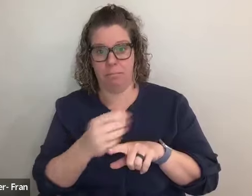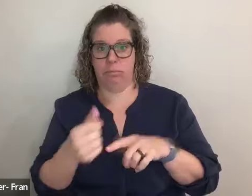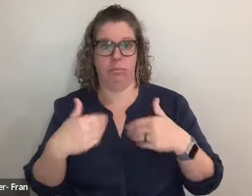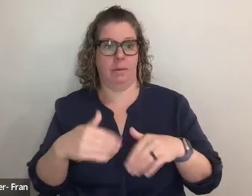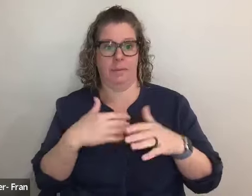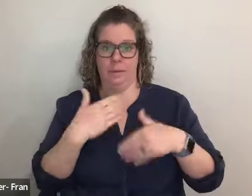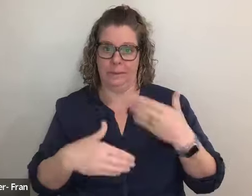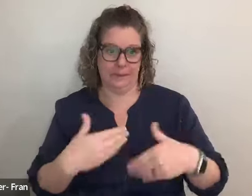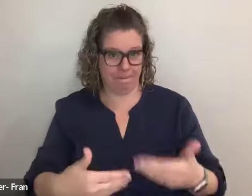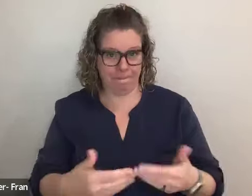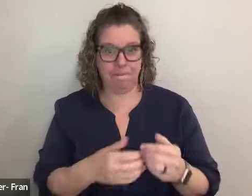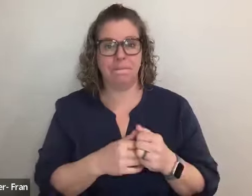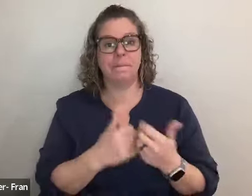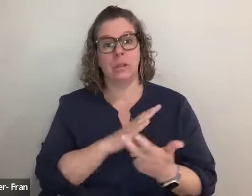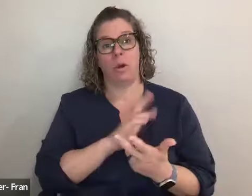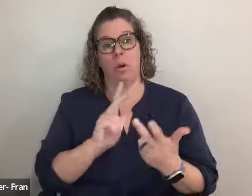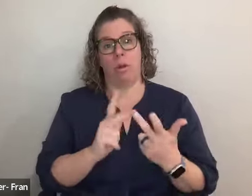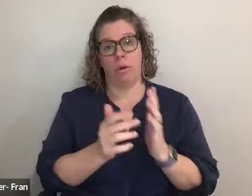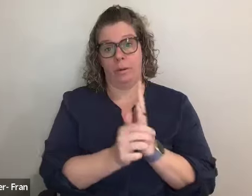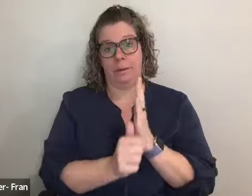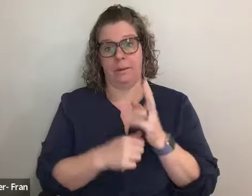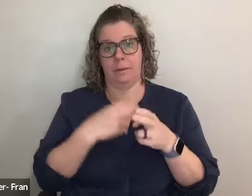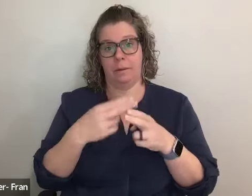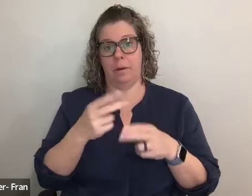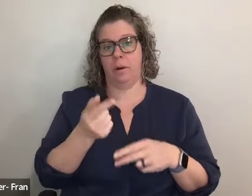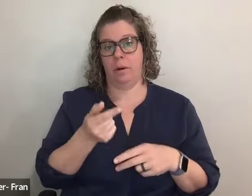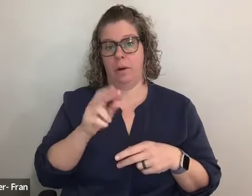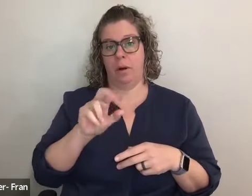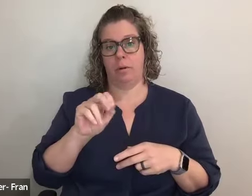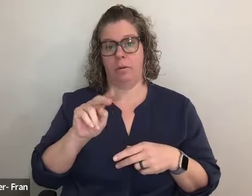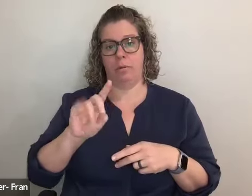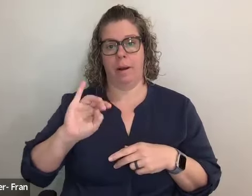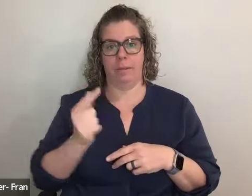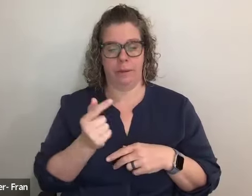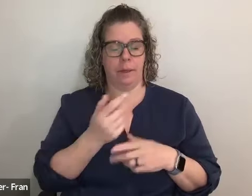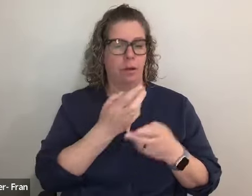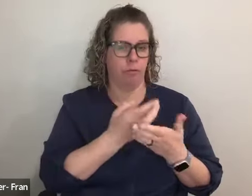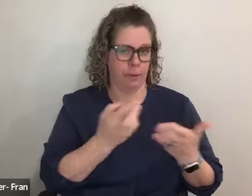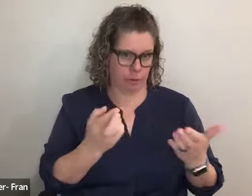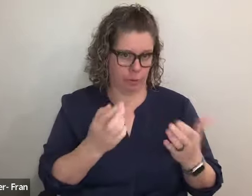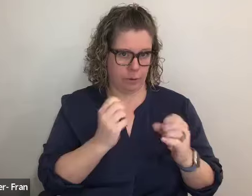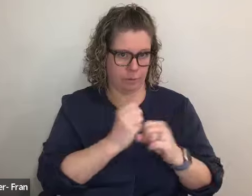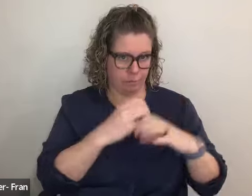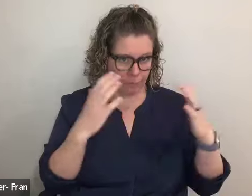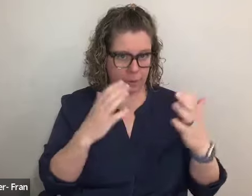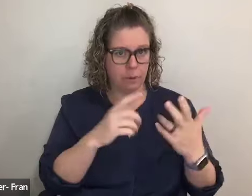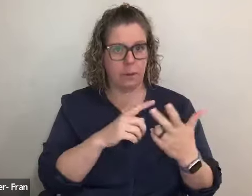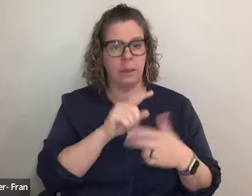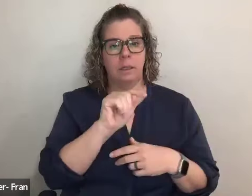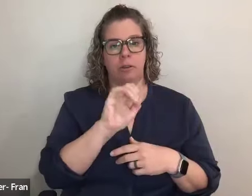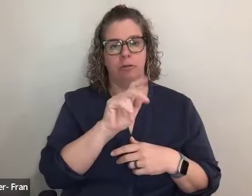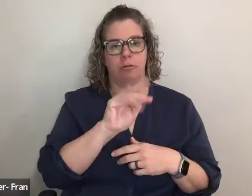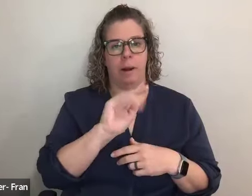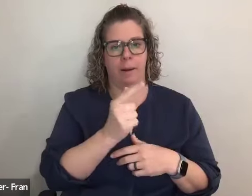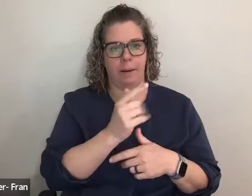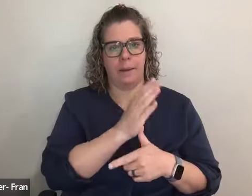us. So grounding, in addition to the resourcing, so we've got tracking, resourcing, and grounding. Those